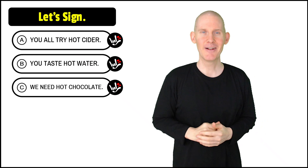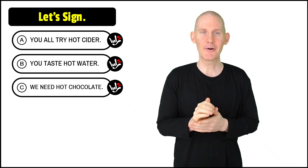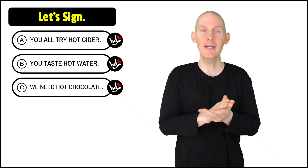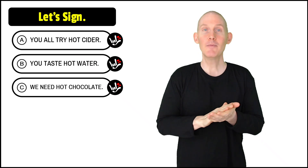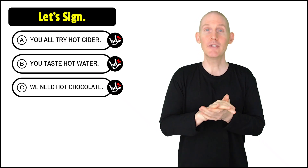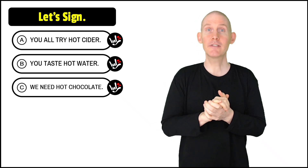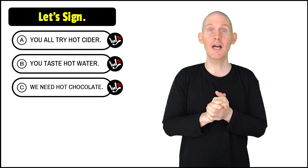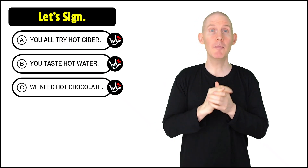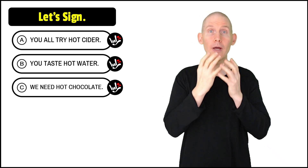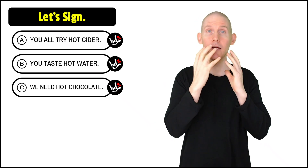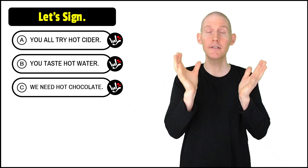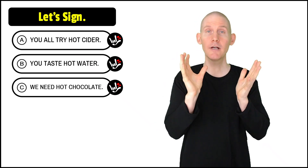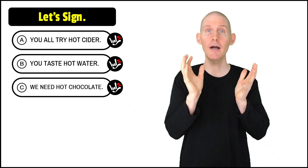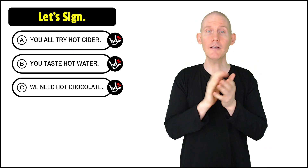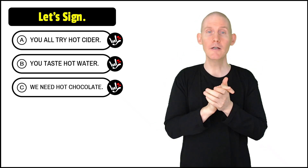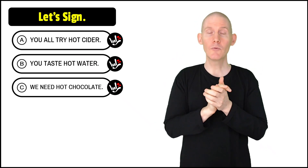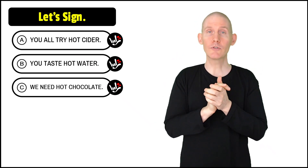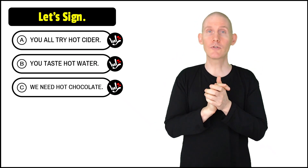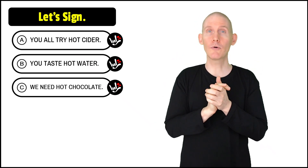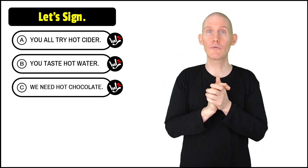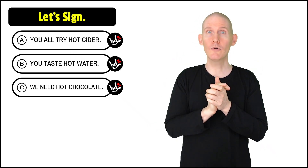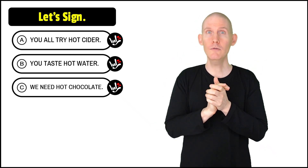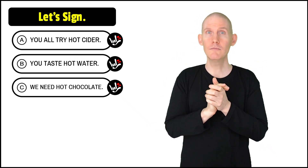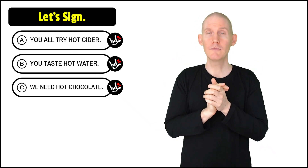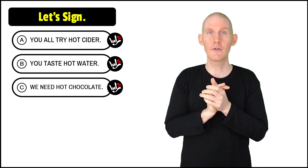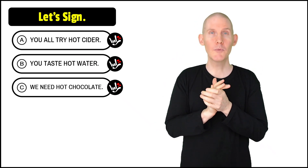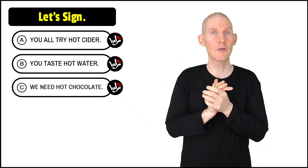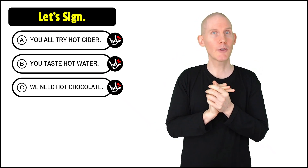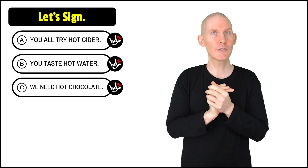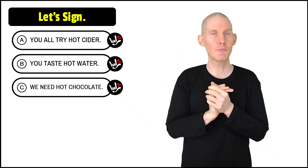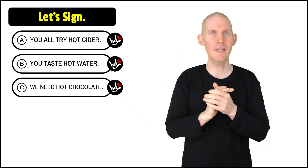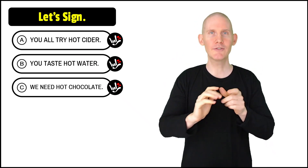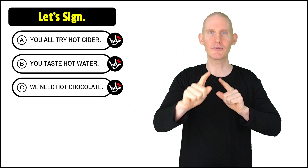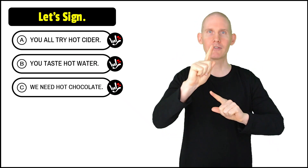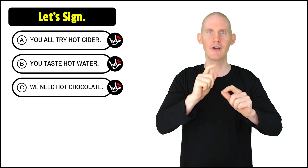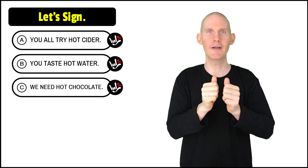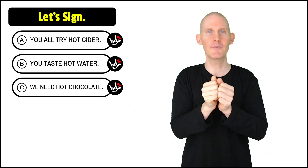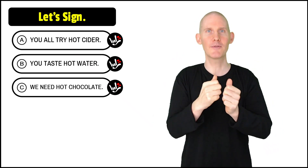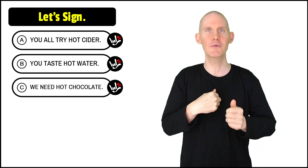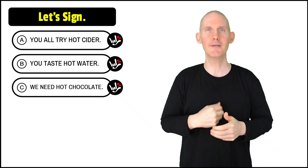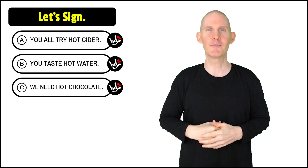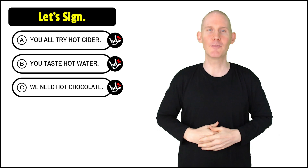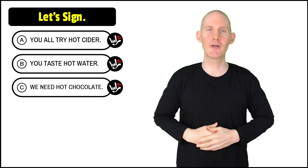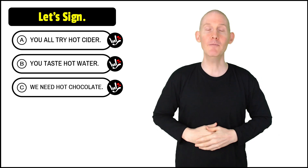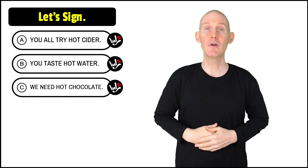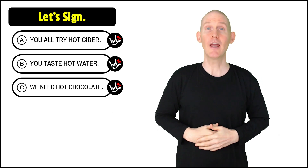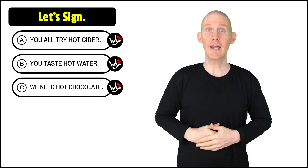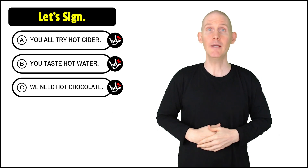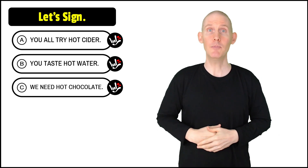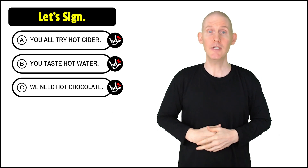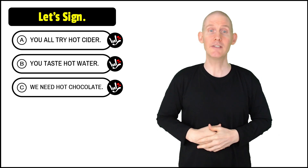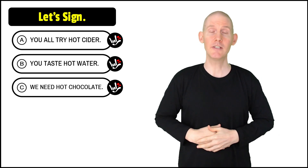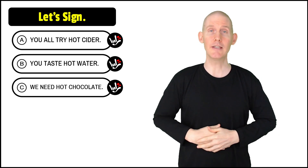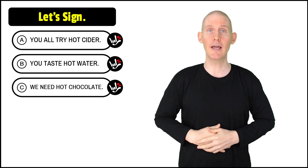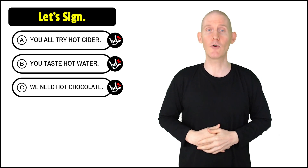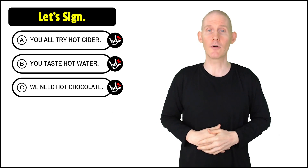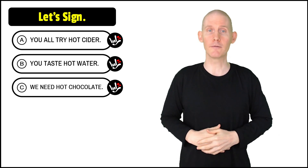Okay, this time I'm not going to talk. We'll just go through a little bit quicker speed, so sign with me. Here we go. A, B, C in that order.